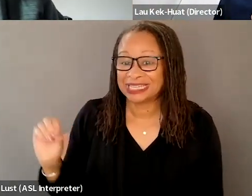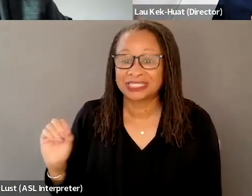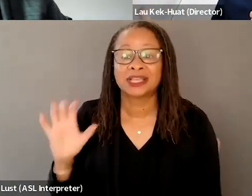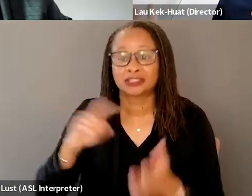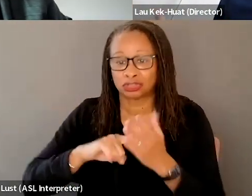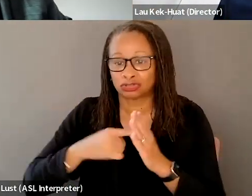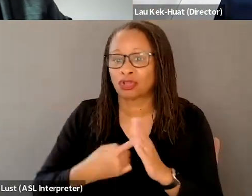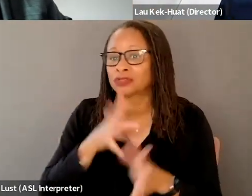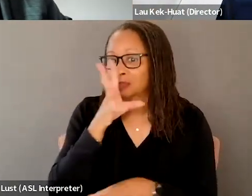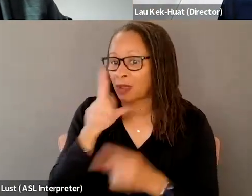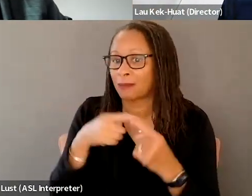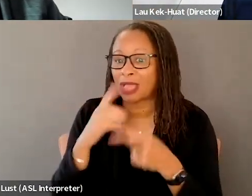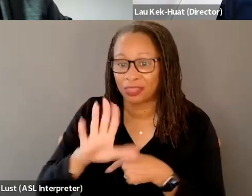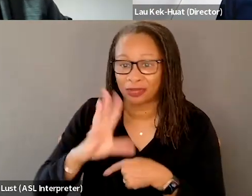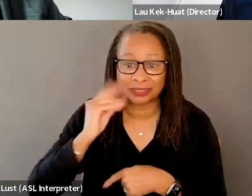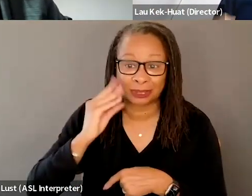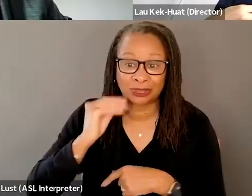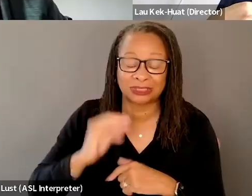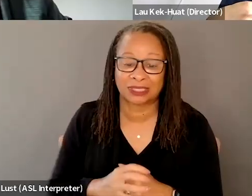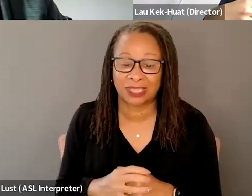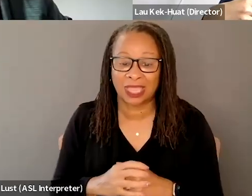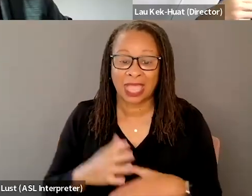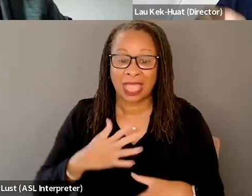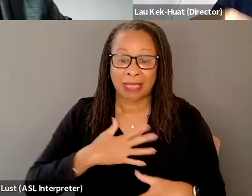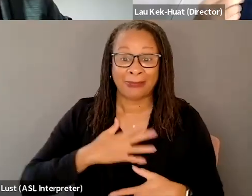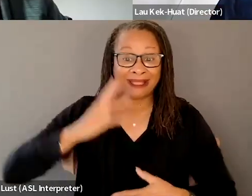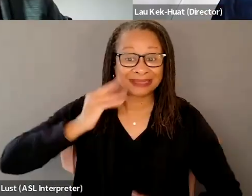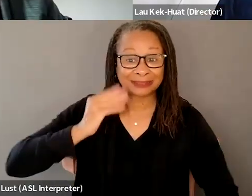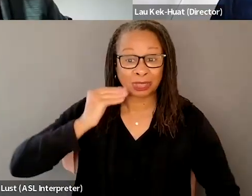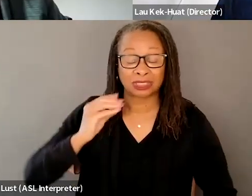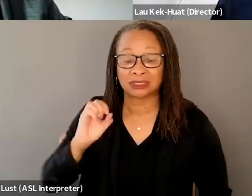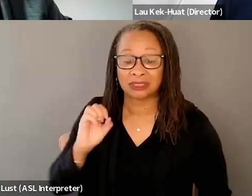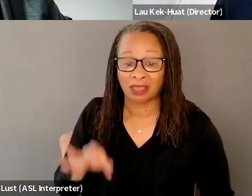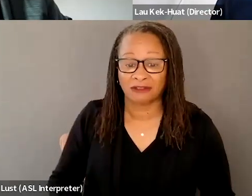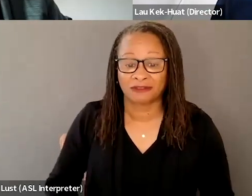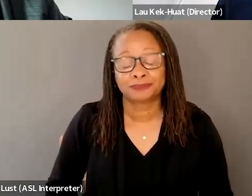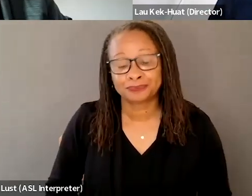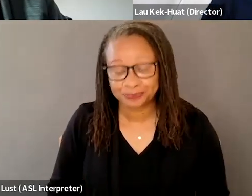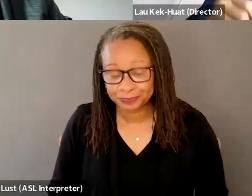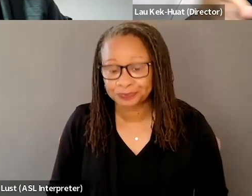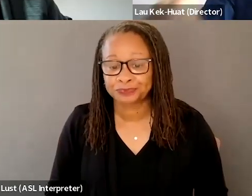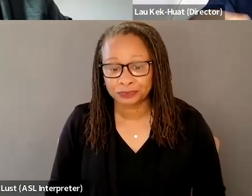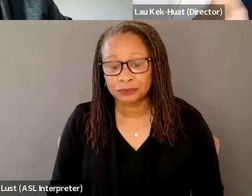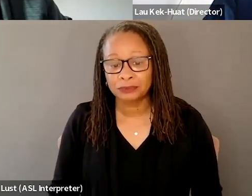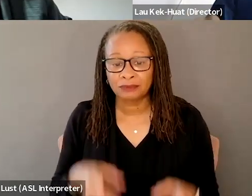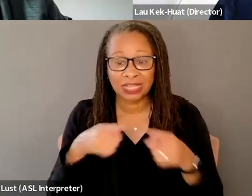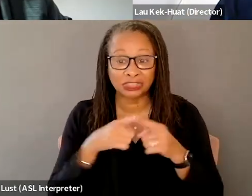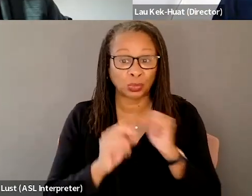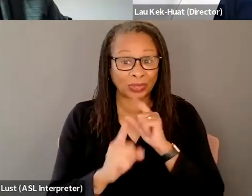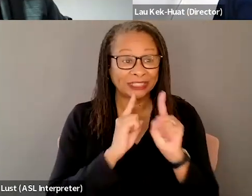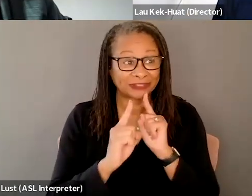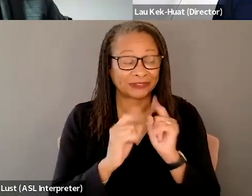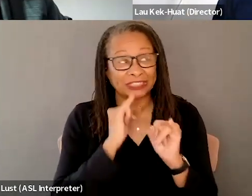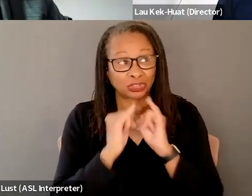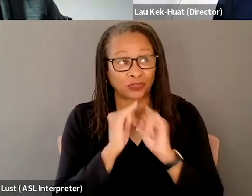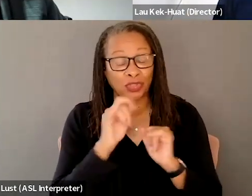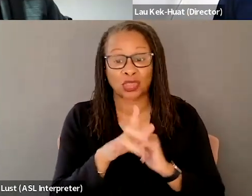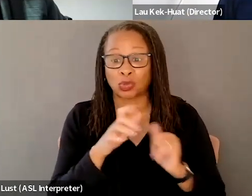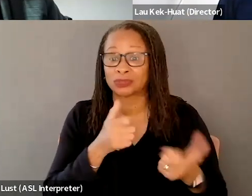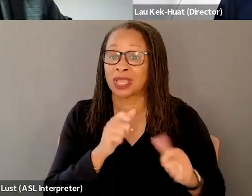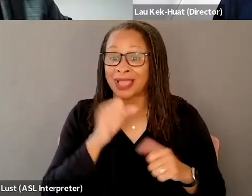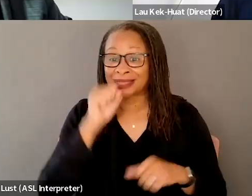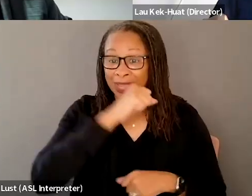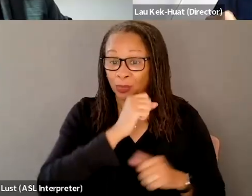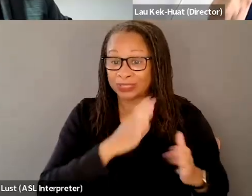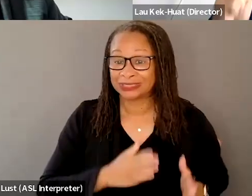start to talk about it. And my experience of to interview those Taiwanese soldiers, the